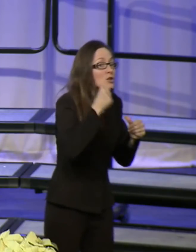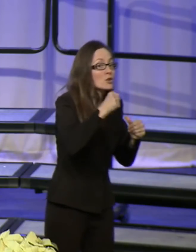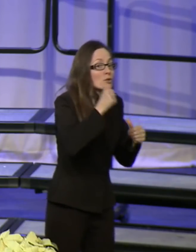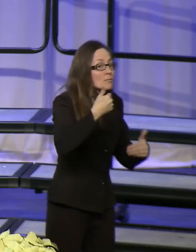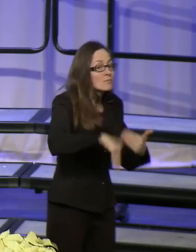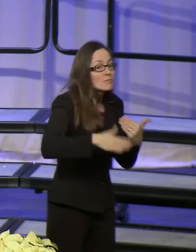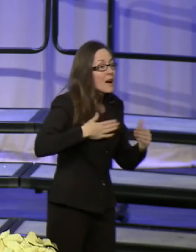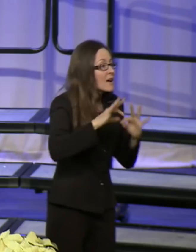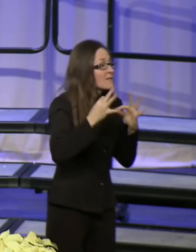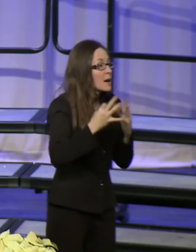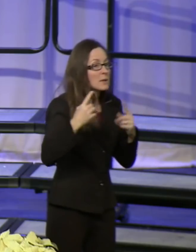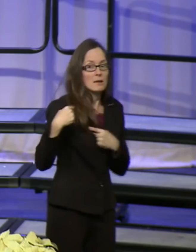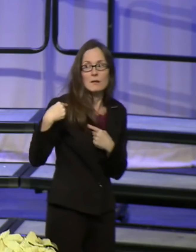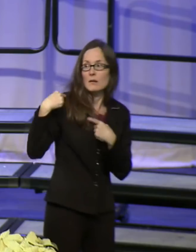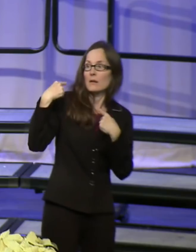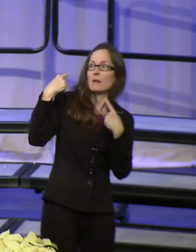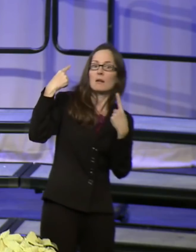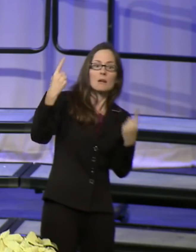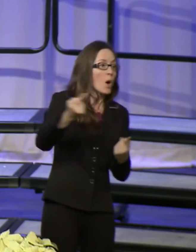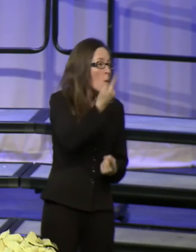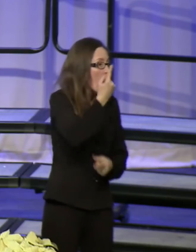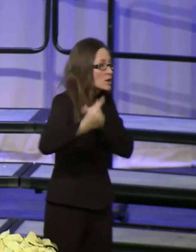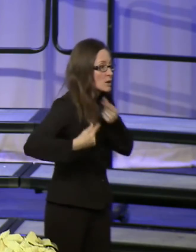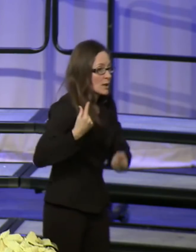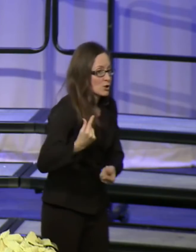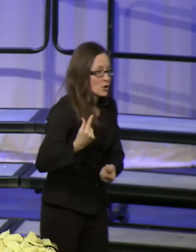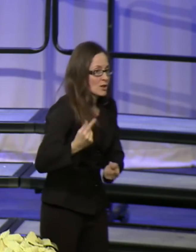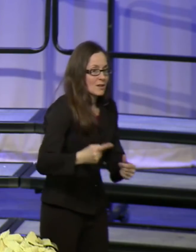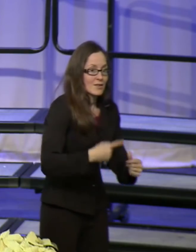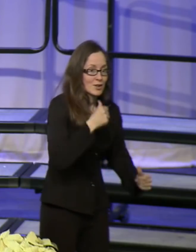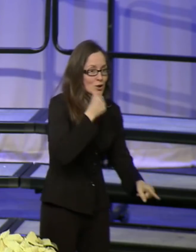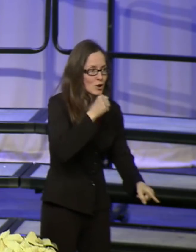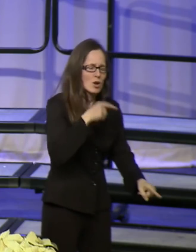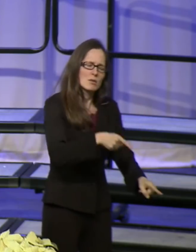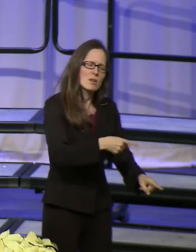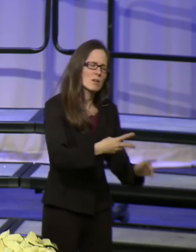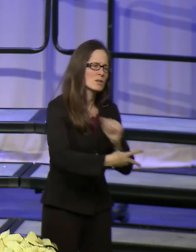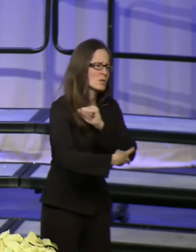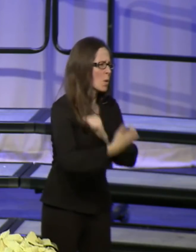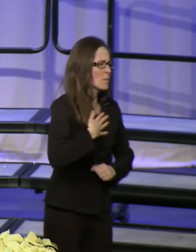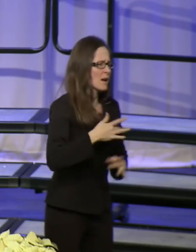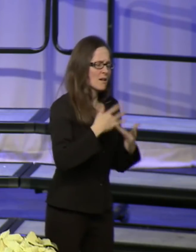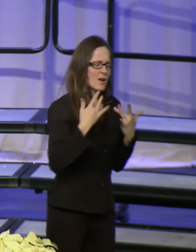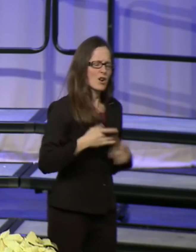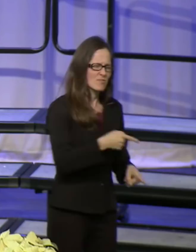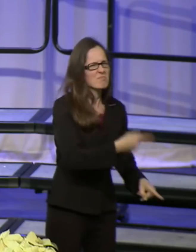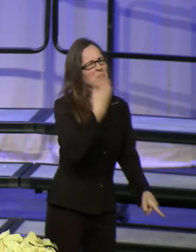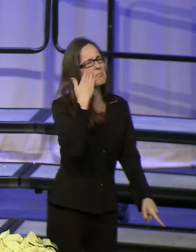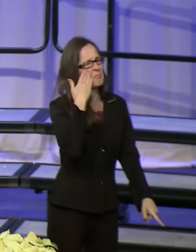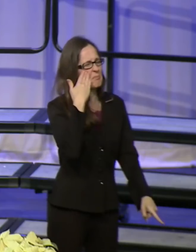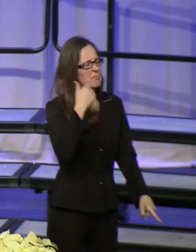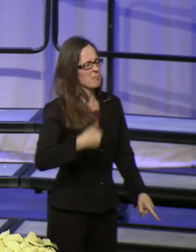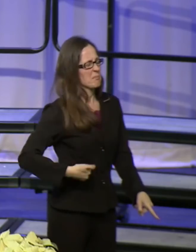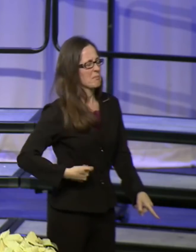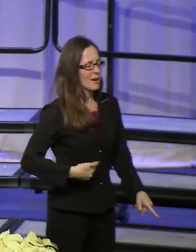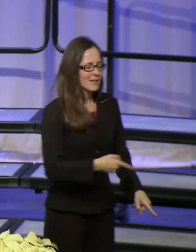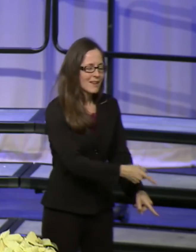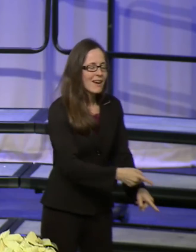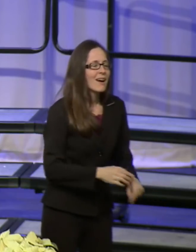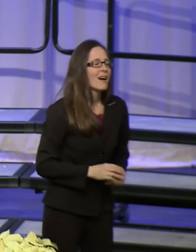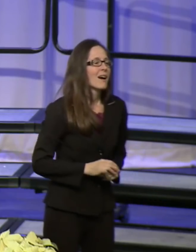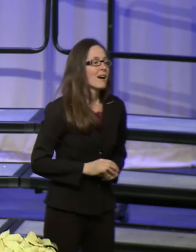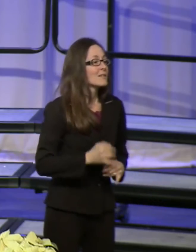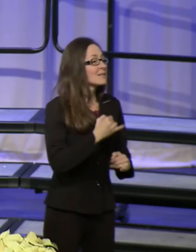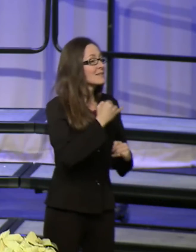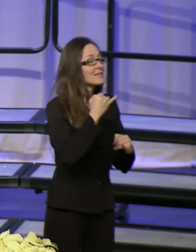girl, you have stolen my heart. And she knows it too. I love you, baby girl, more than you know. And lastly,